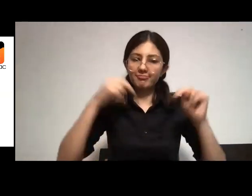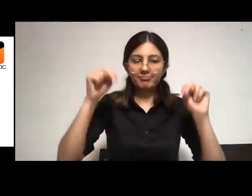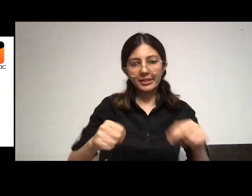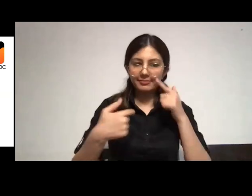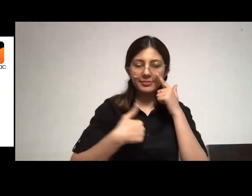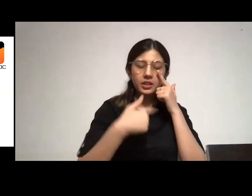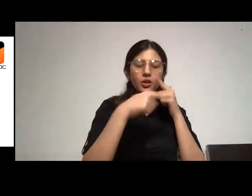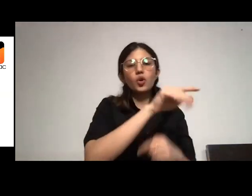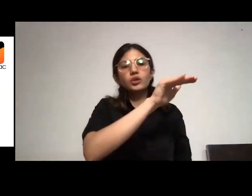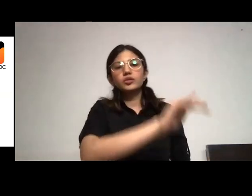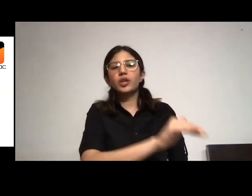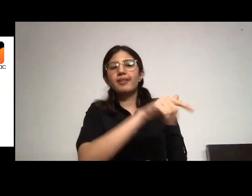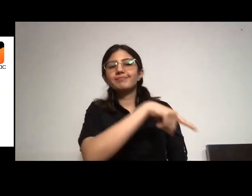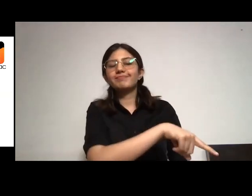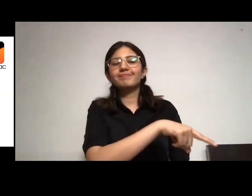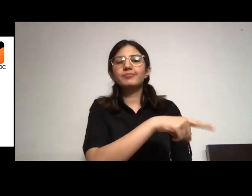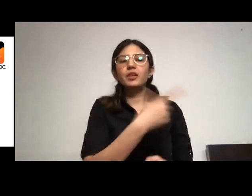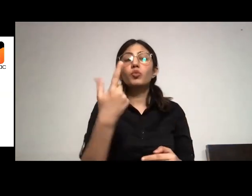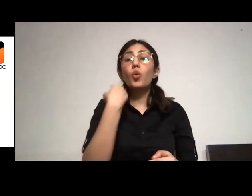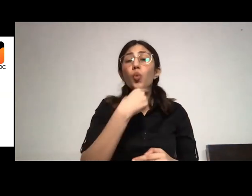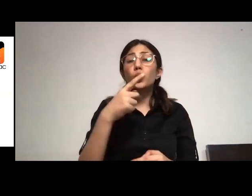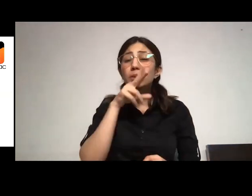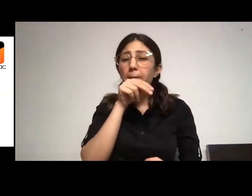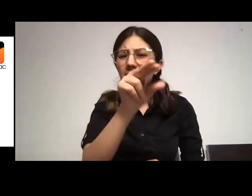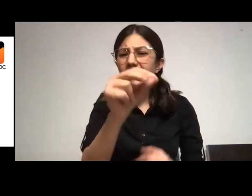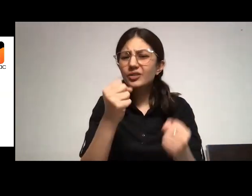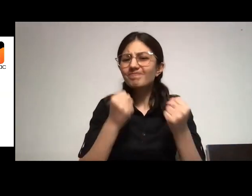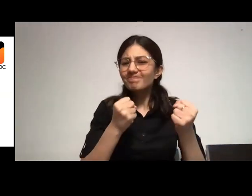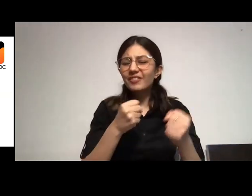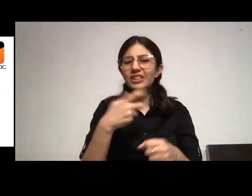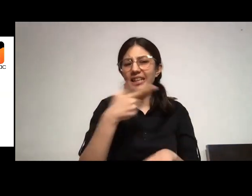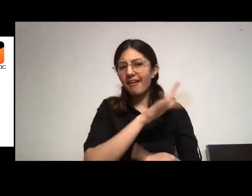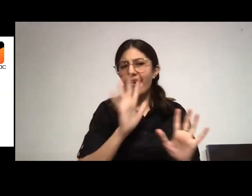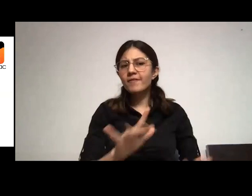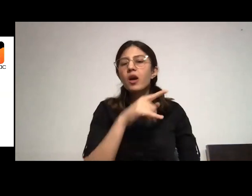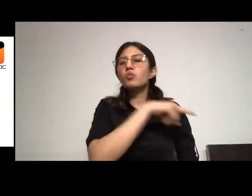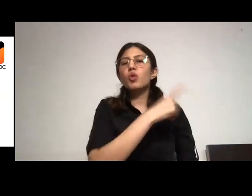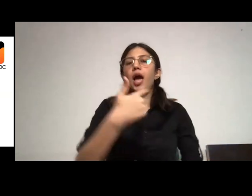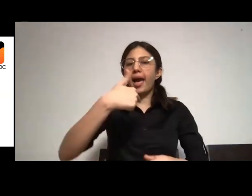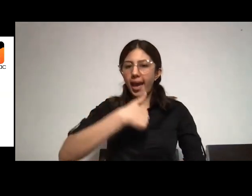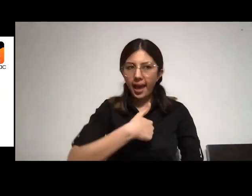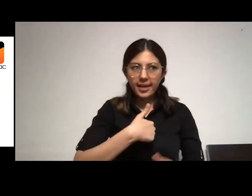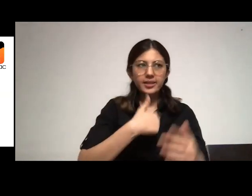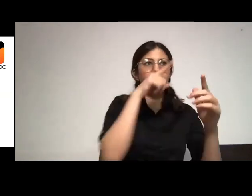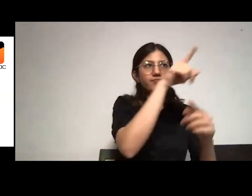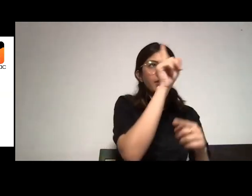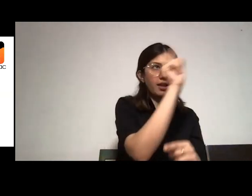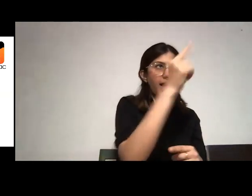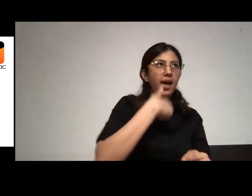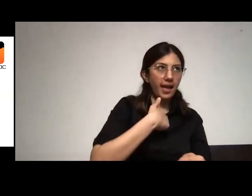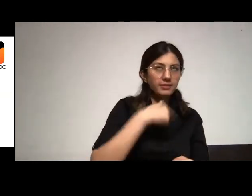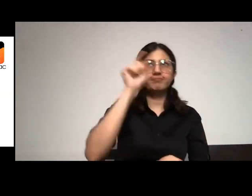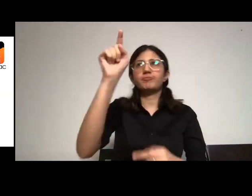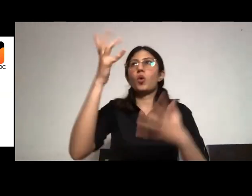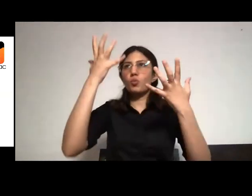child, it's mainly for people with speech difficulties. So they'll tap the words I want and apple, and